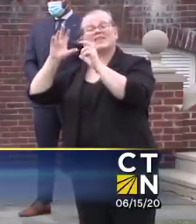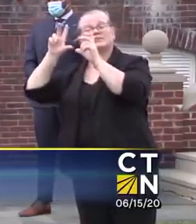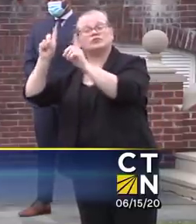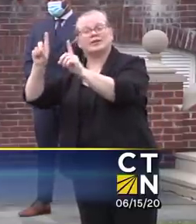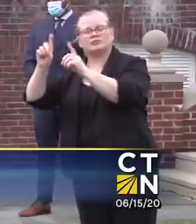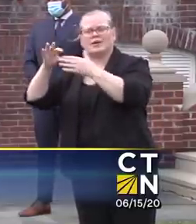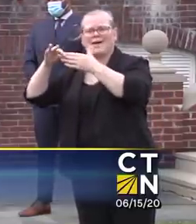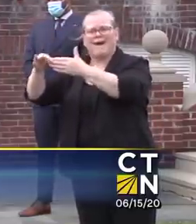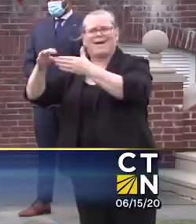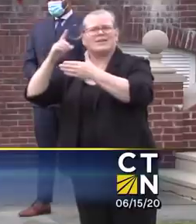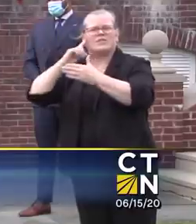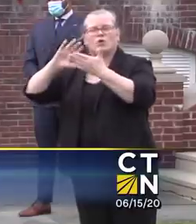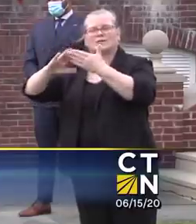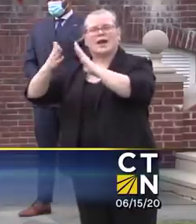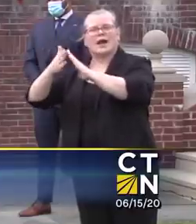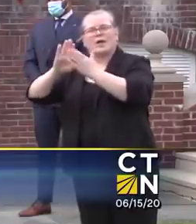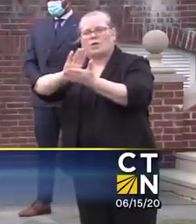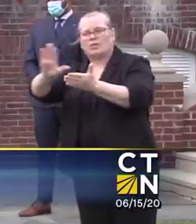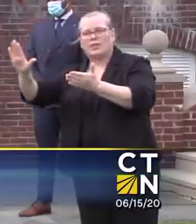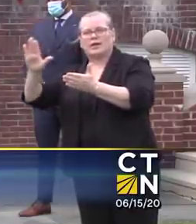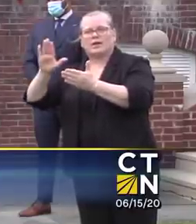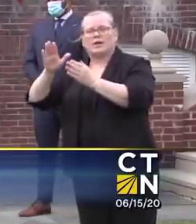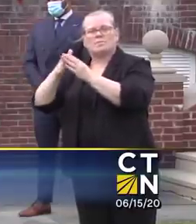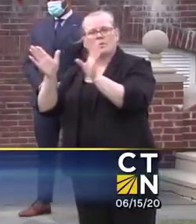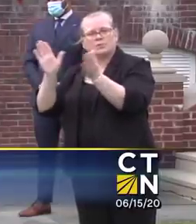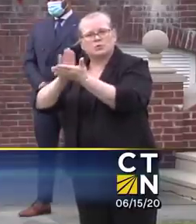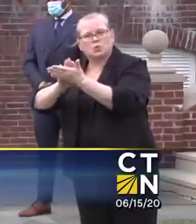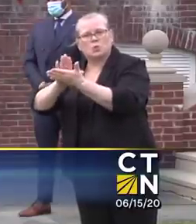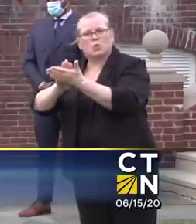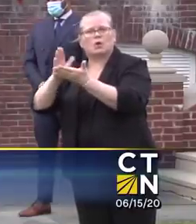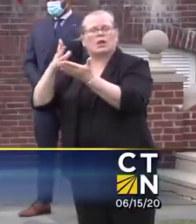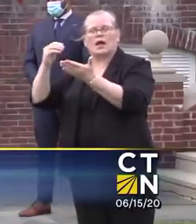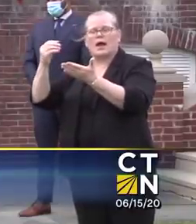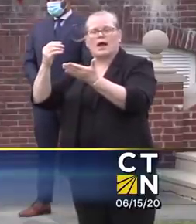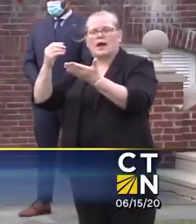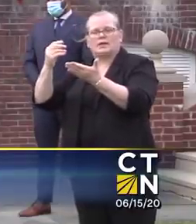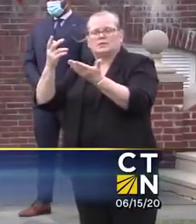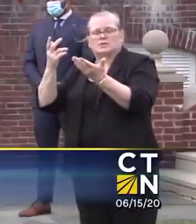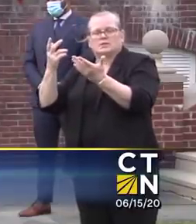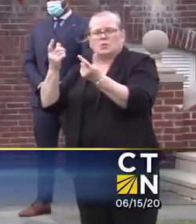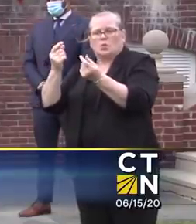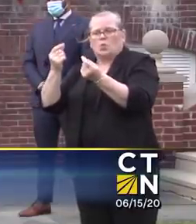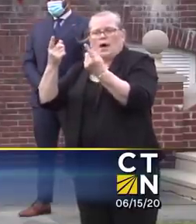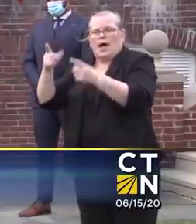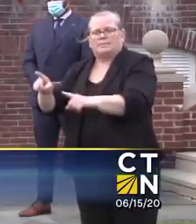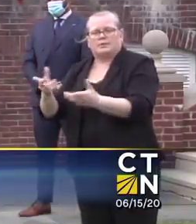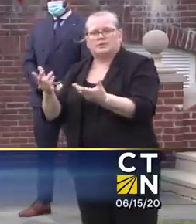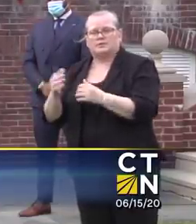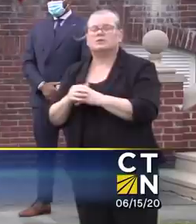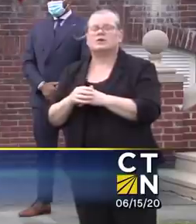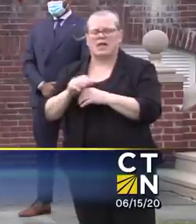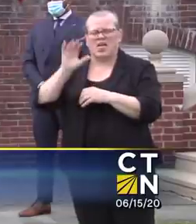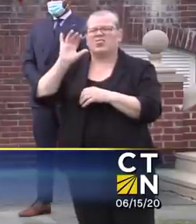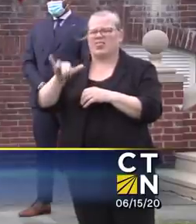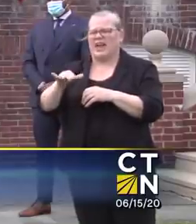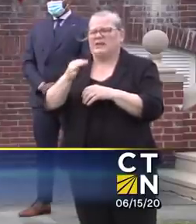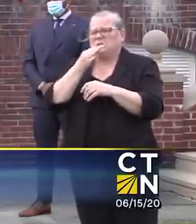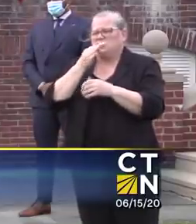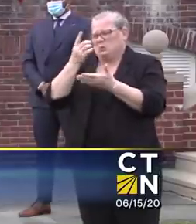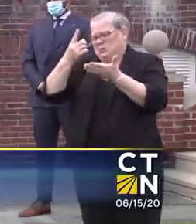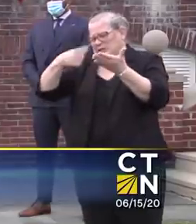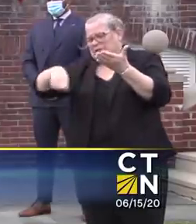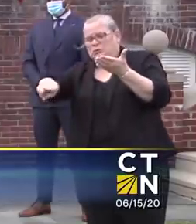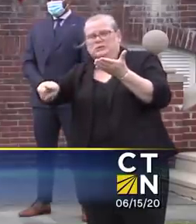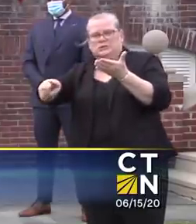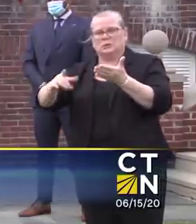for municipalities regarding what's going to happen in the fall with school? Yeah, we're going to get that guidance out in about a week. I mean,